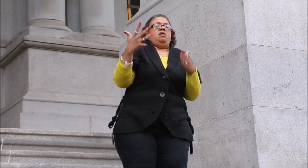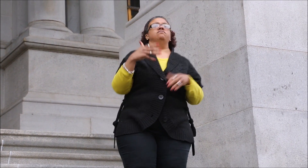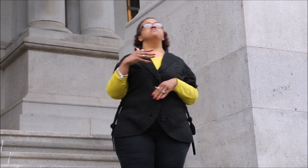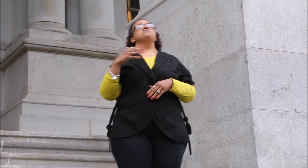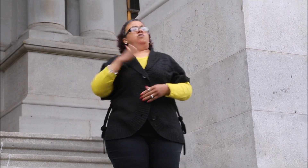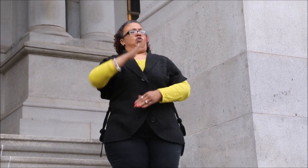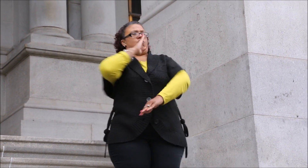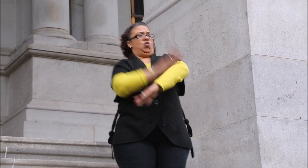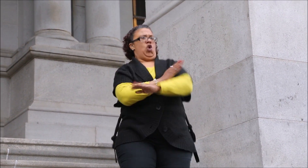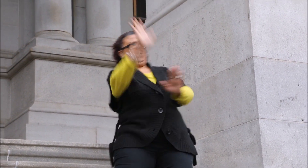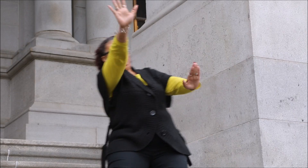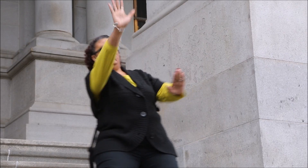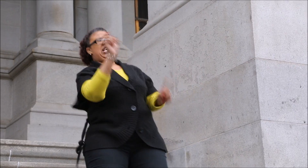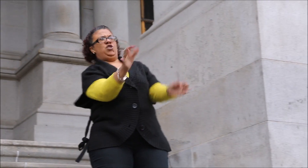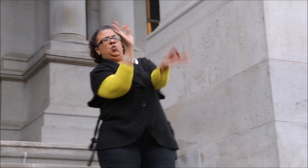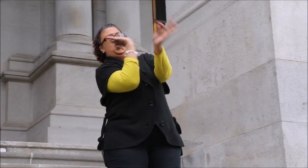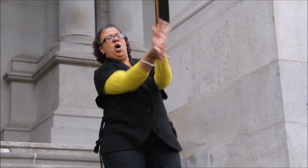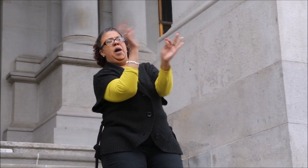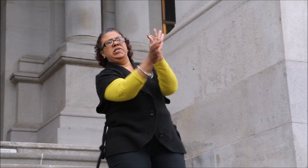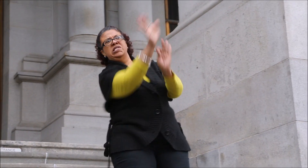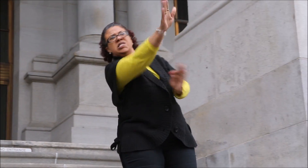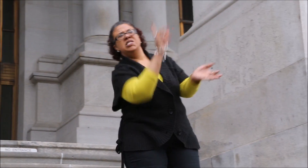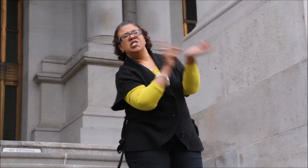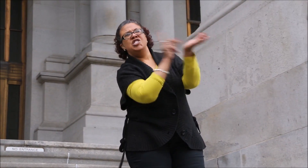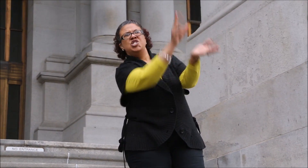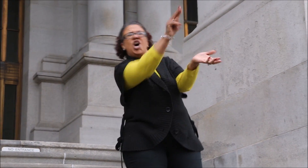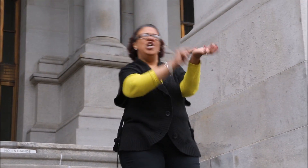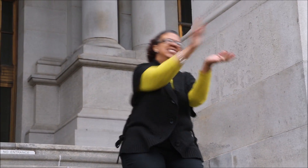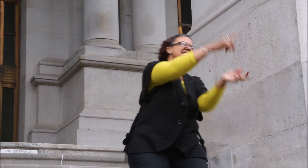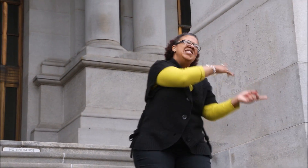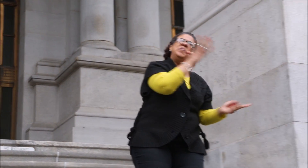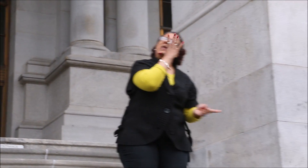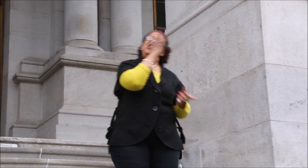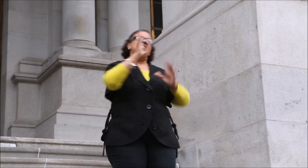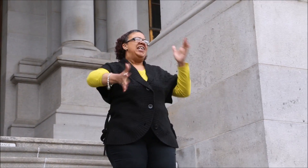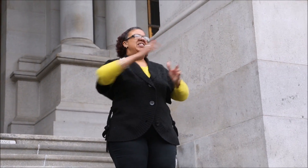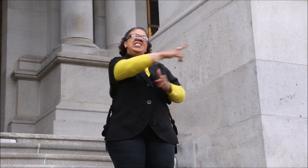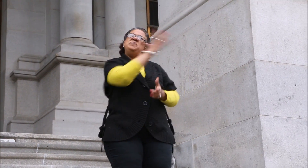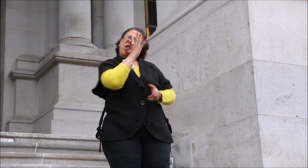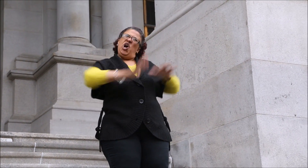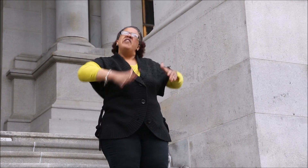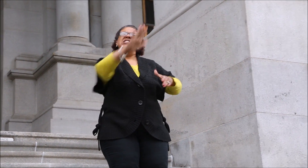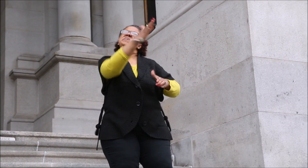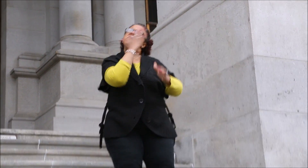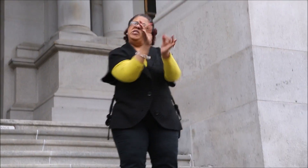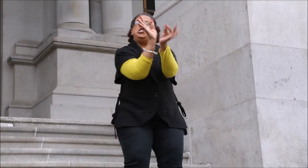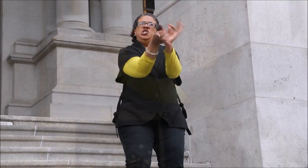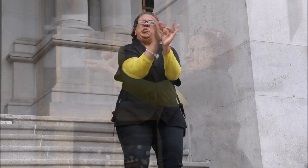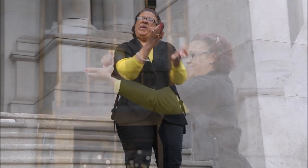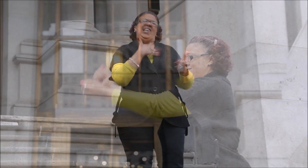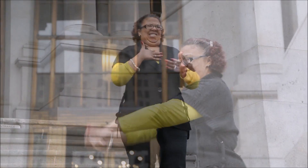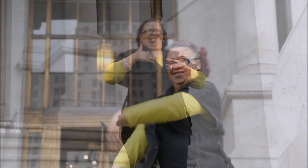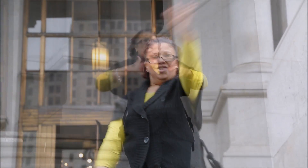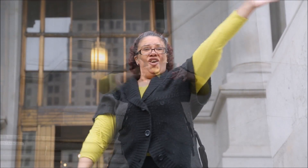paying taxes, and we vote for the people who decide how to use that money. So now I wonder, if these people are getting all the taxes